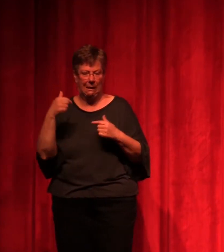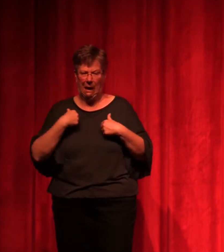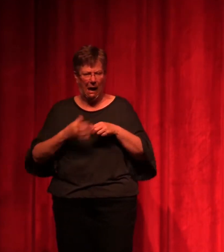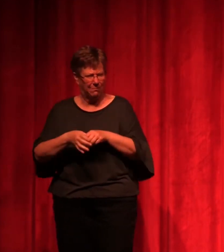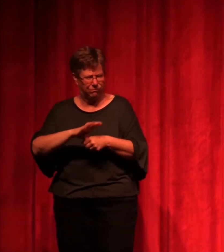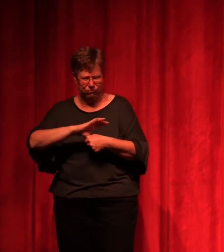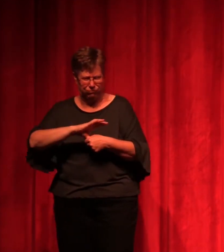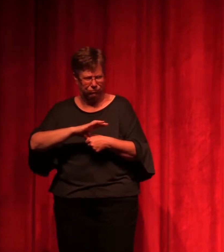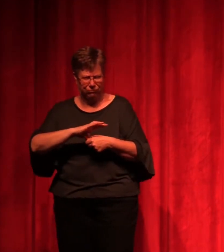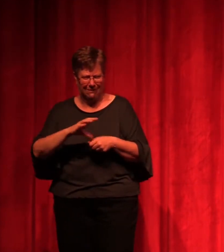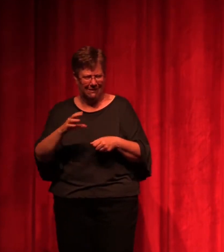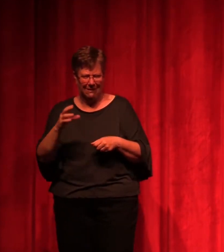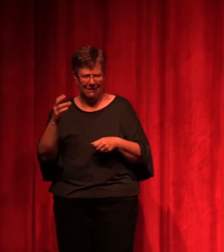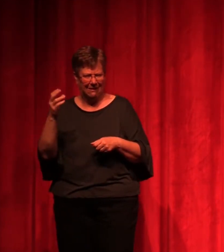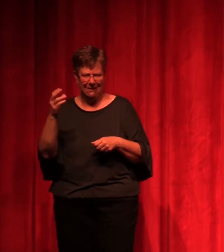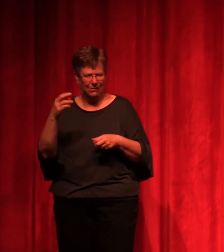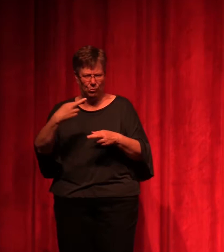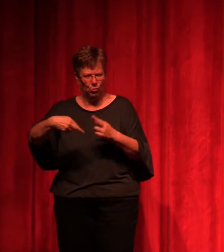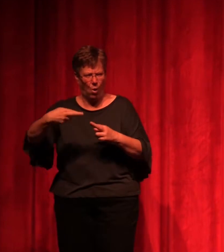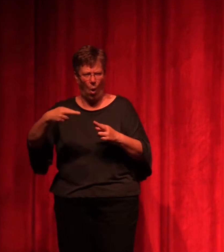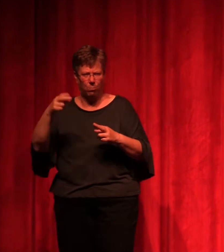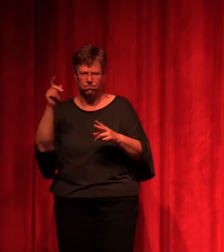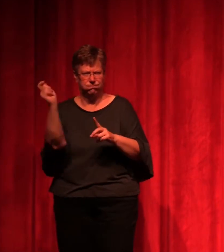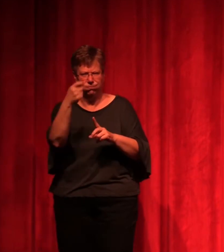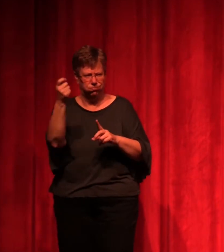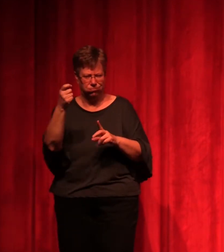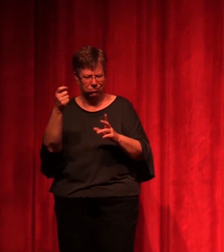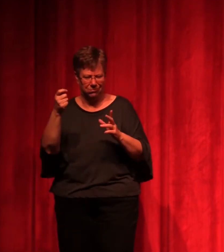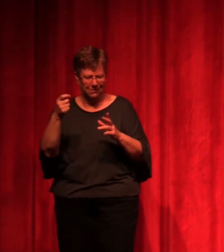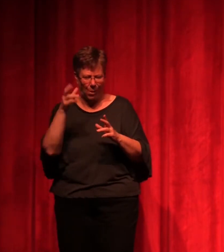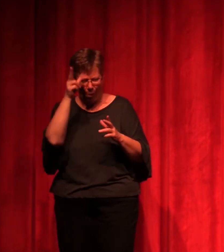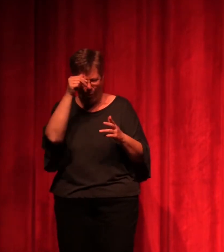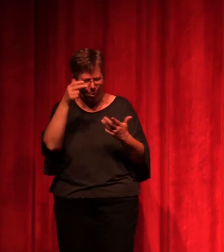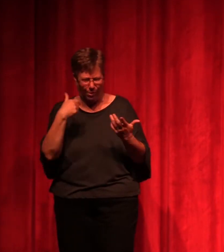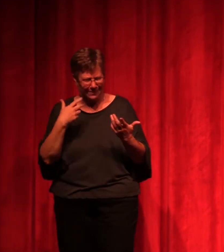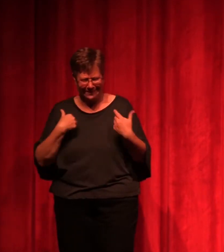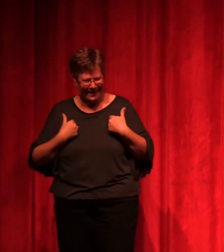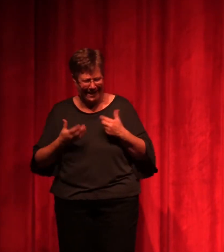but roping was, I guess, a prerequisite to the school.